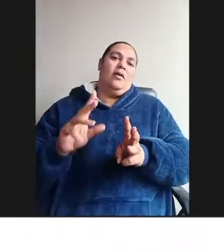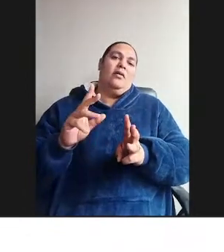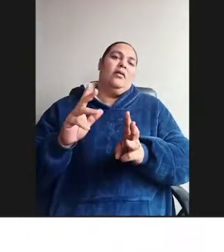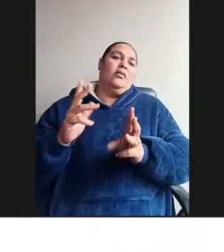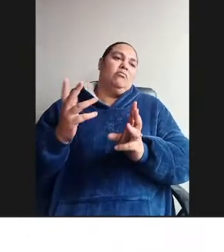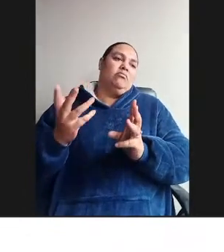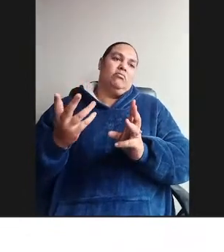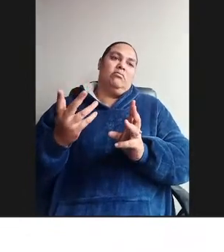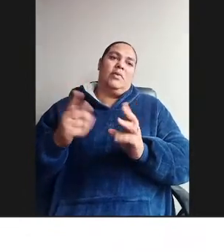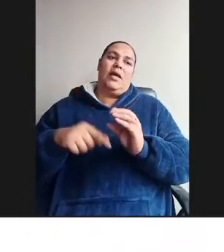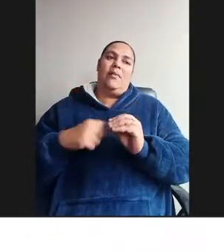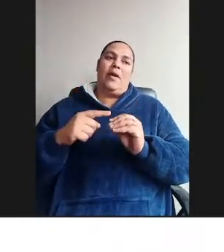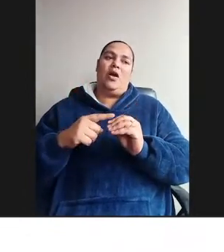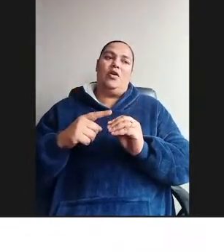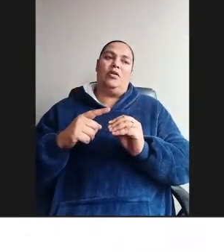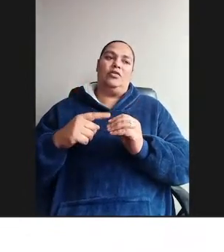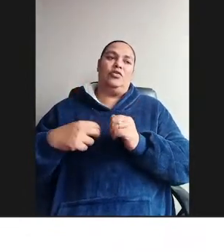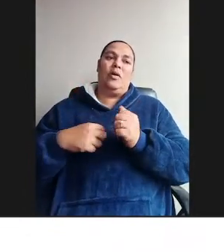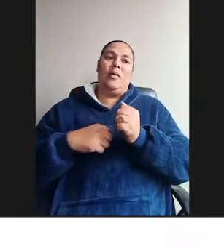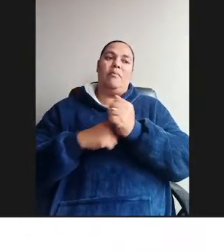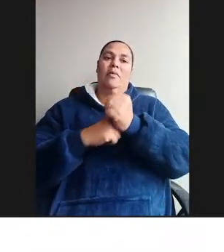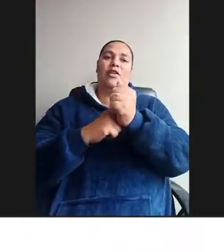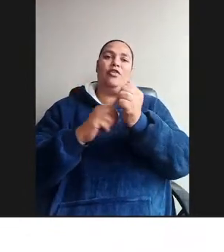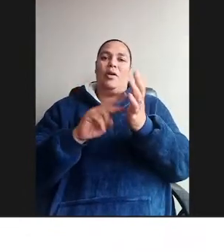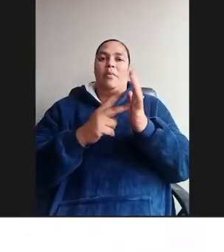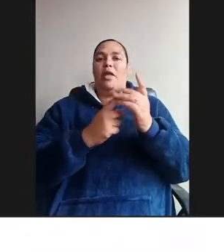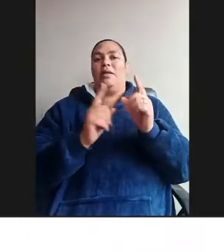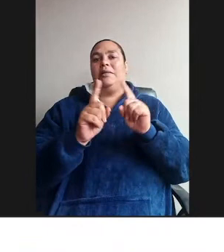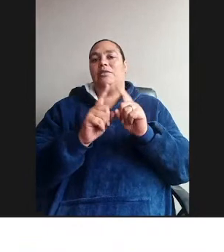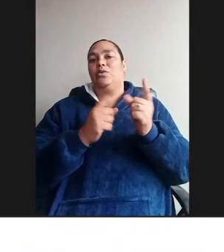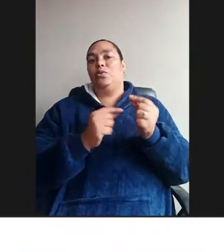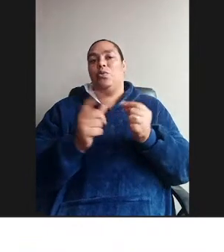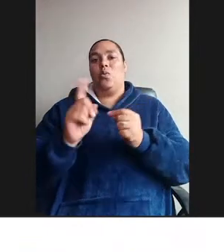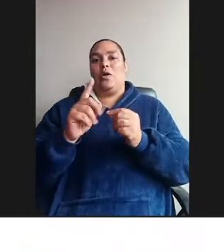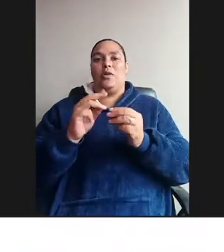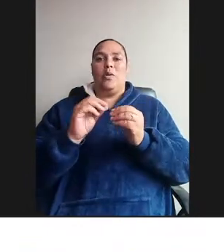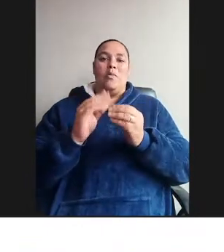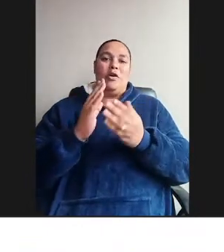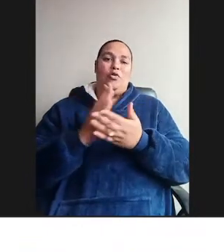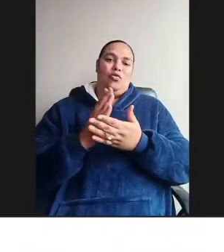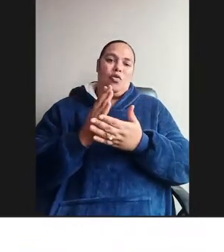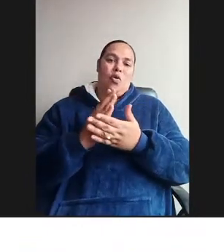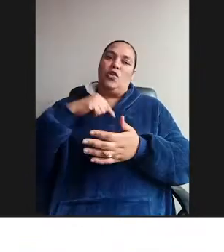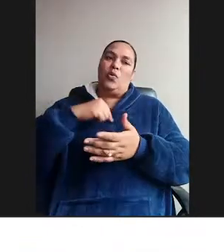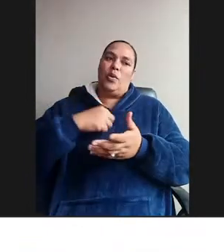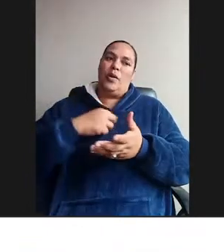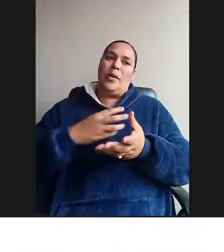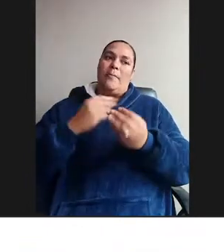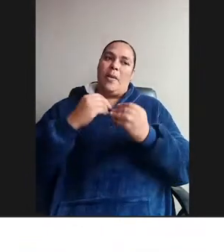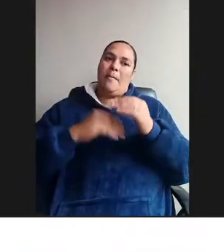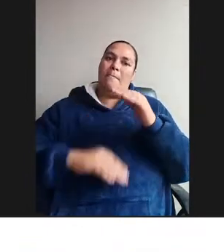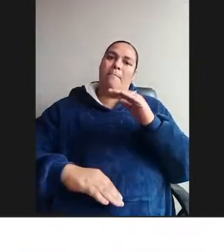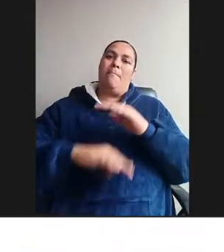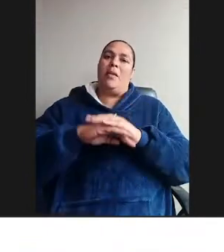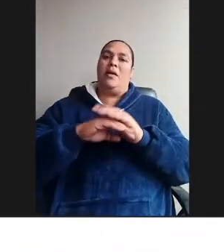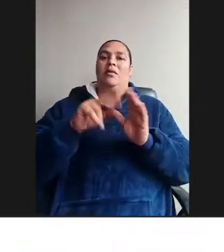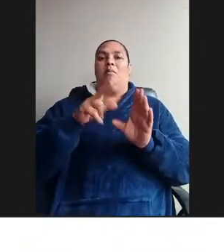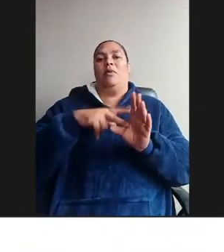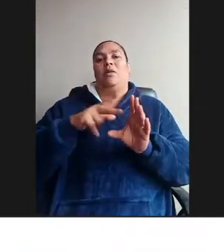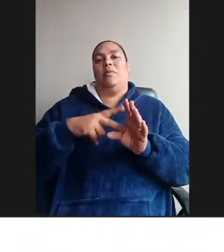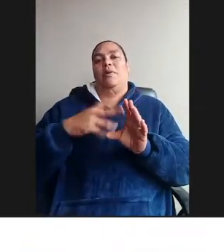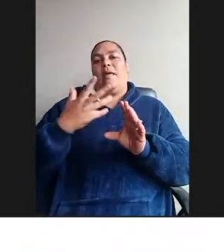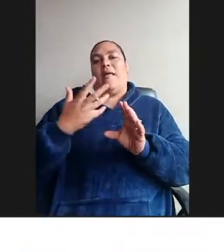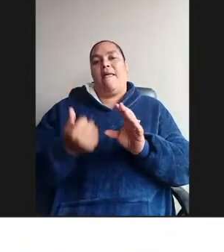of strategizing, of making sure that that we get the maximum participation on